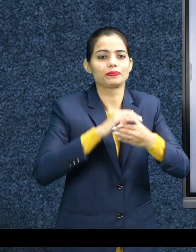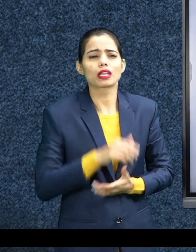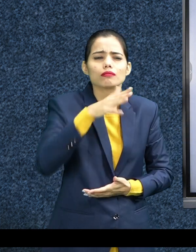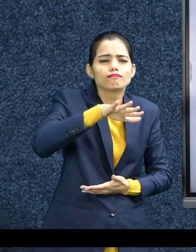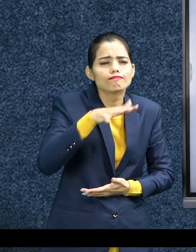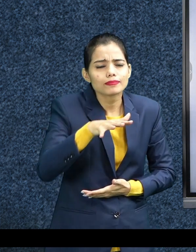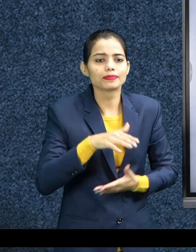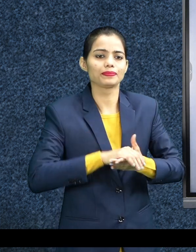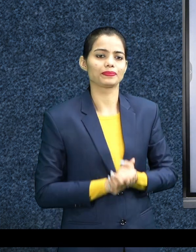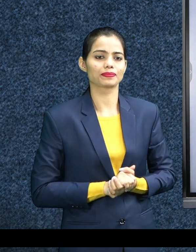average,